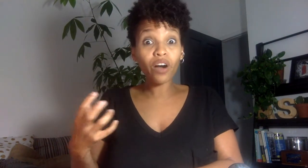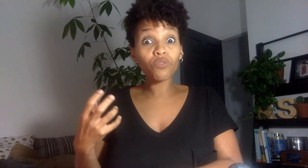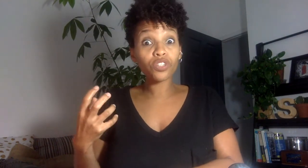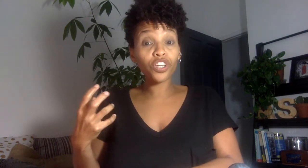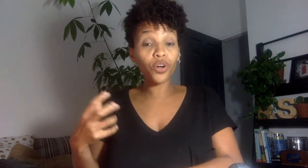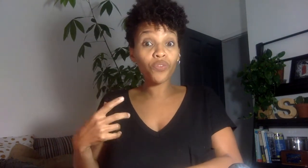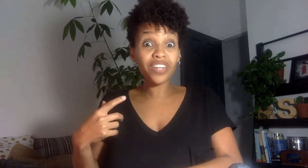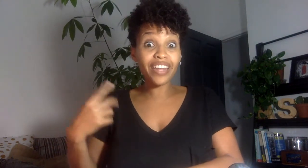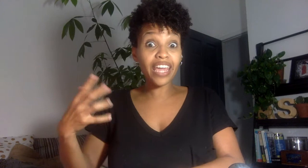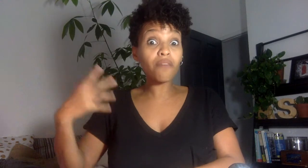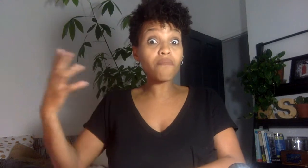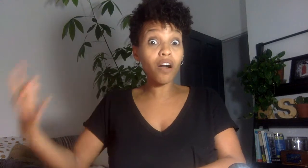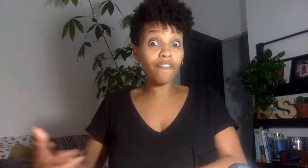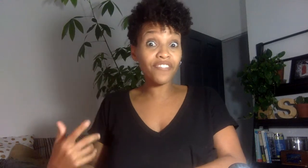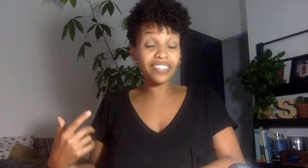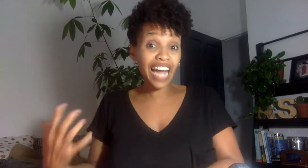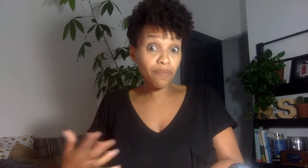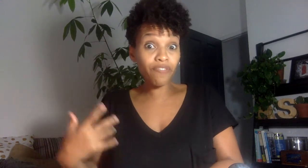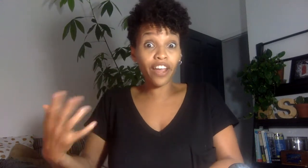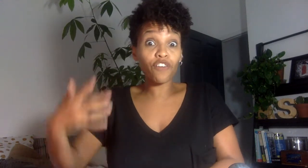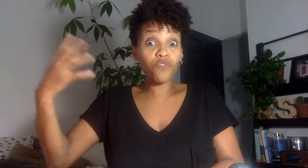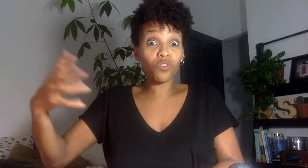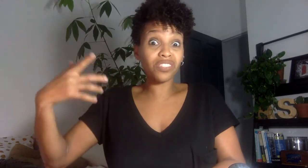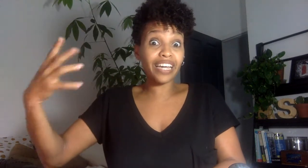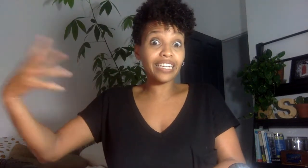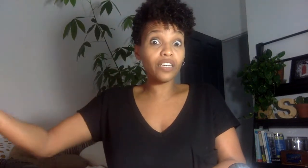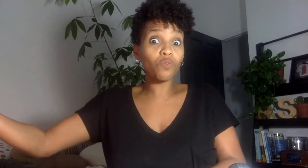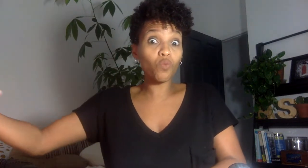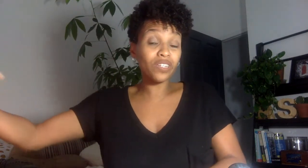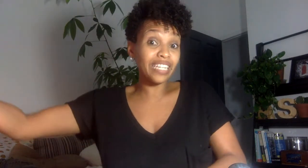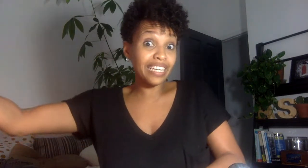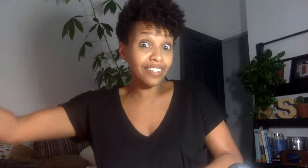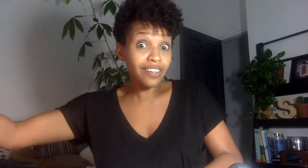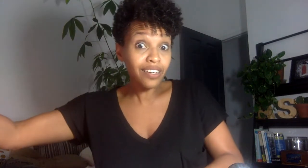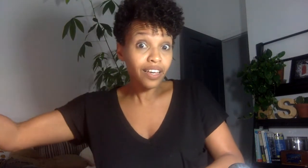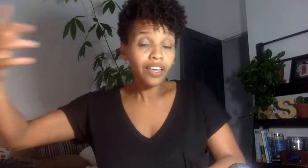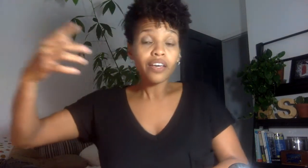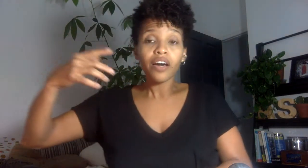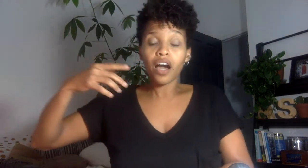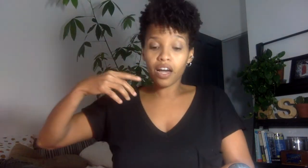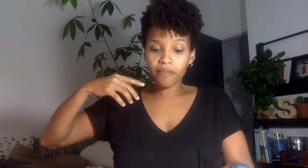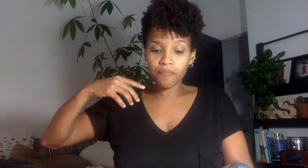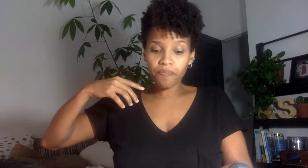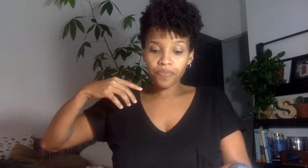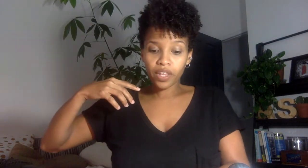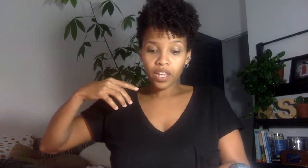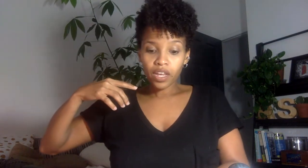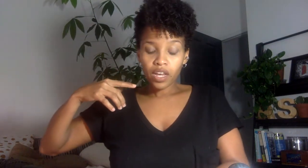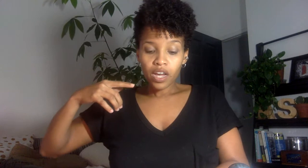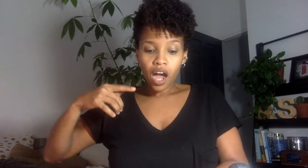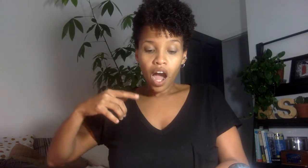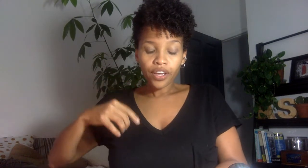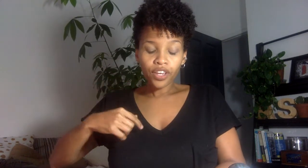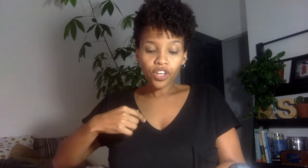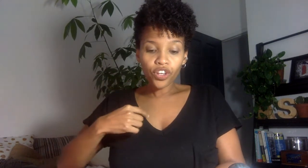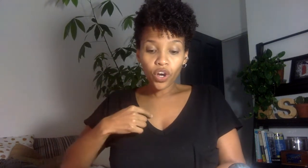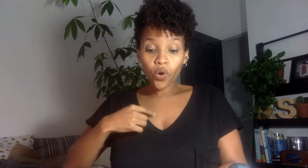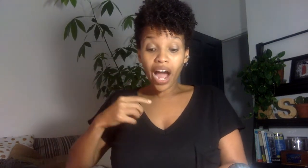about, the name of the type of Air Force that he was in. I